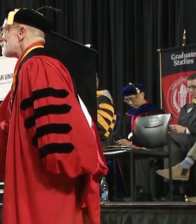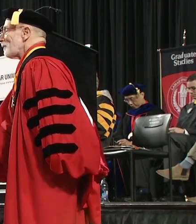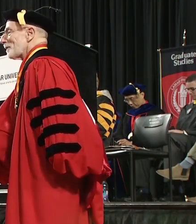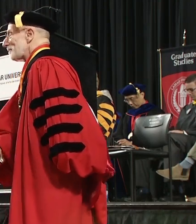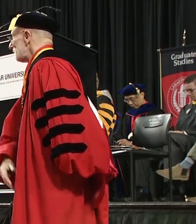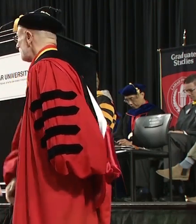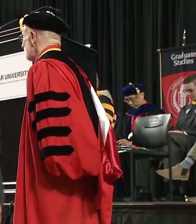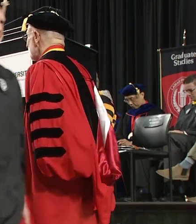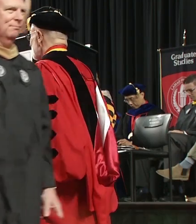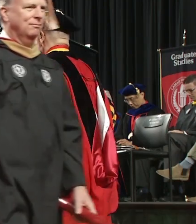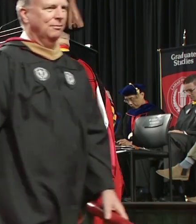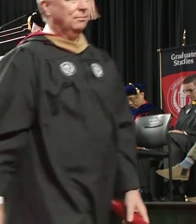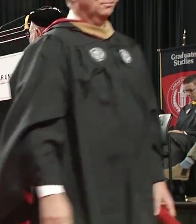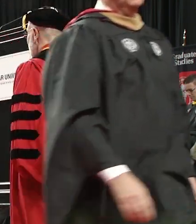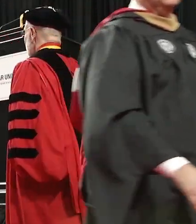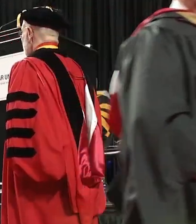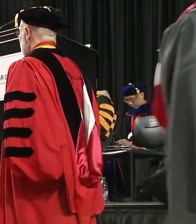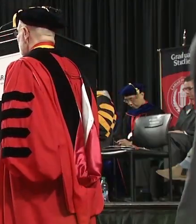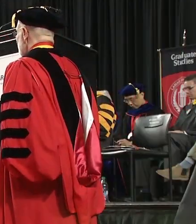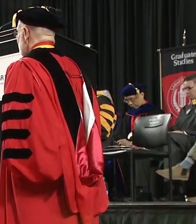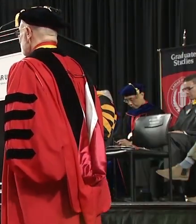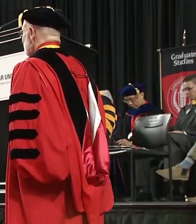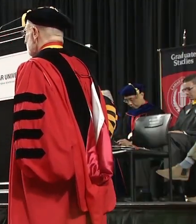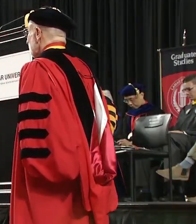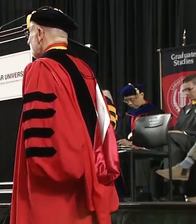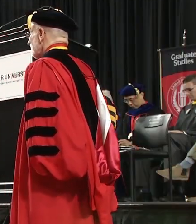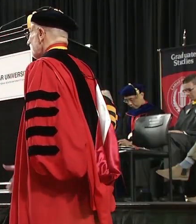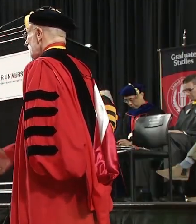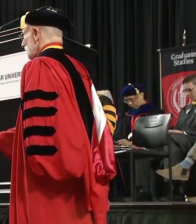Swasti Nepal, Beta Gamma Sigma.